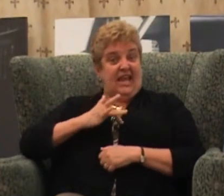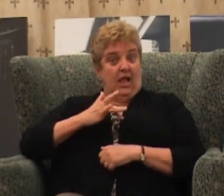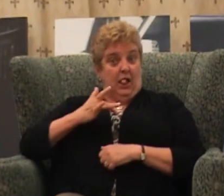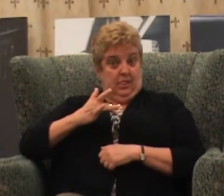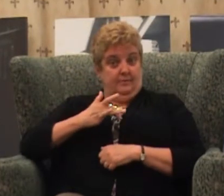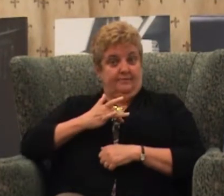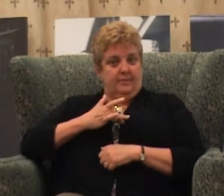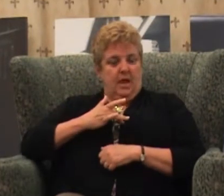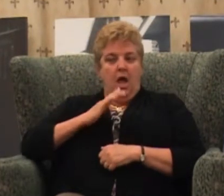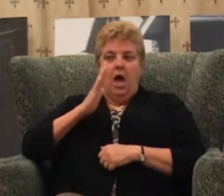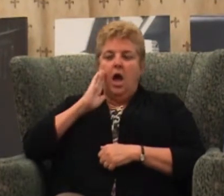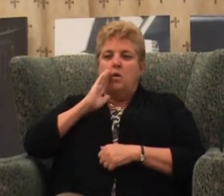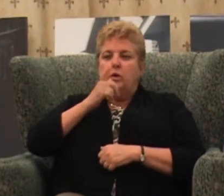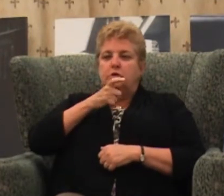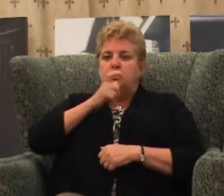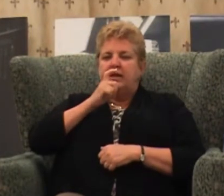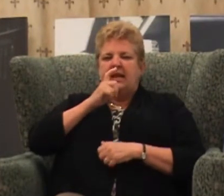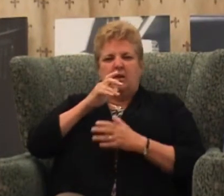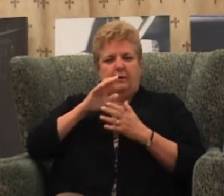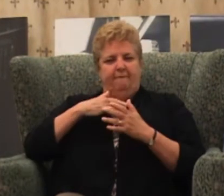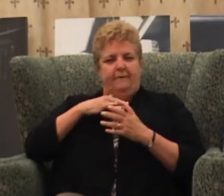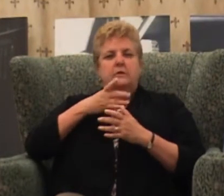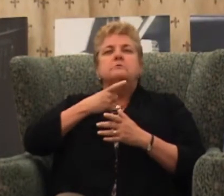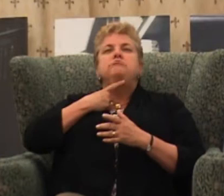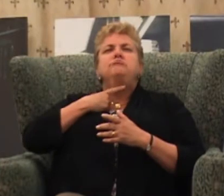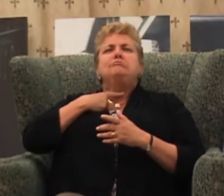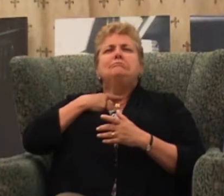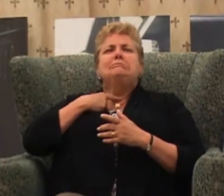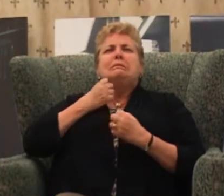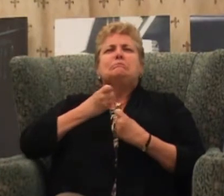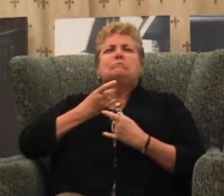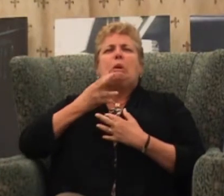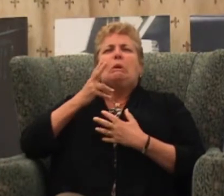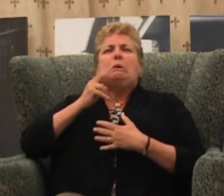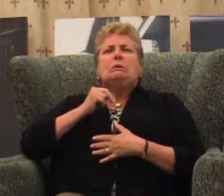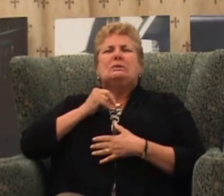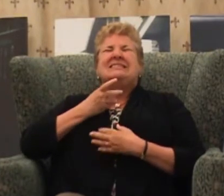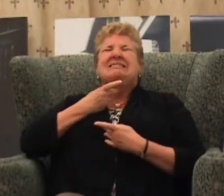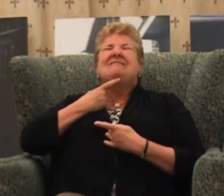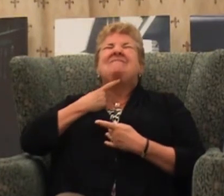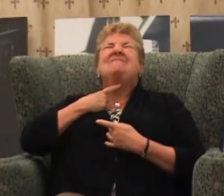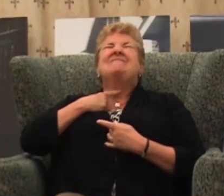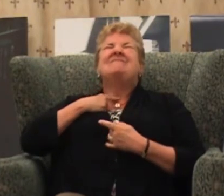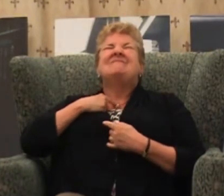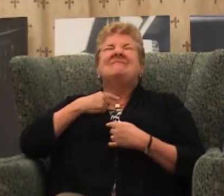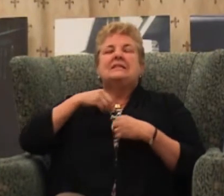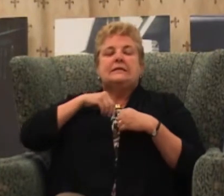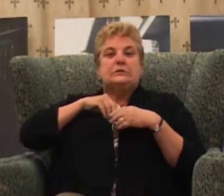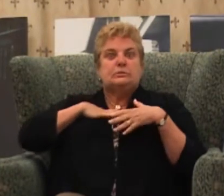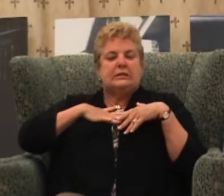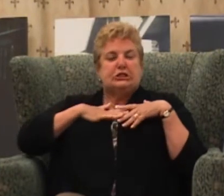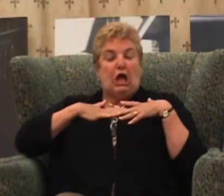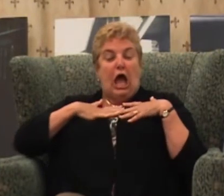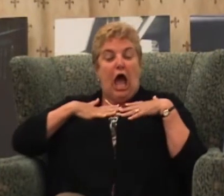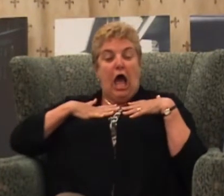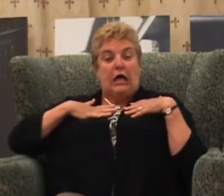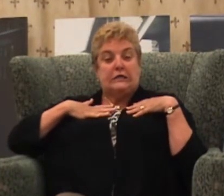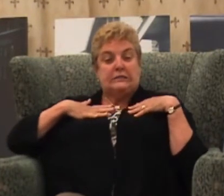it, and that burning sensation would go down my throat and into my chest. And as that warmth started